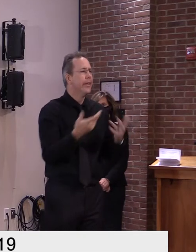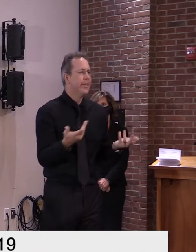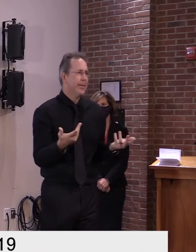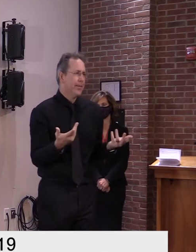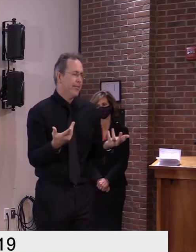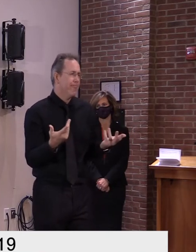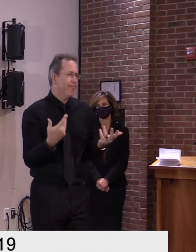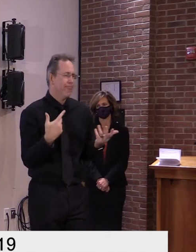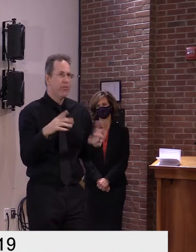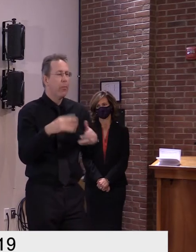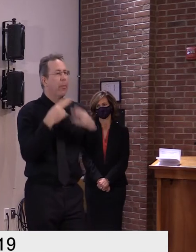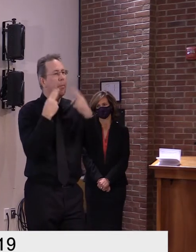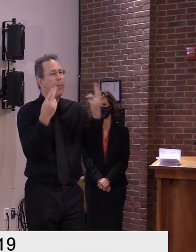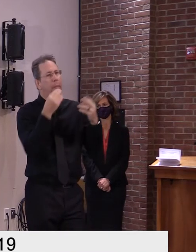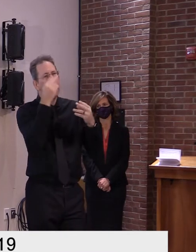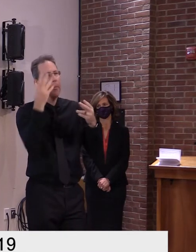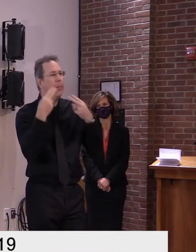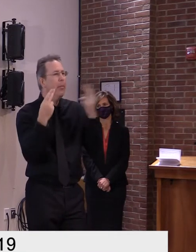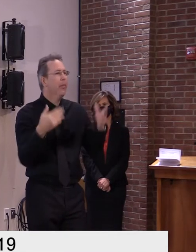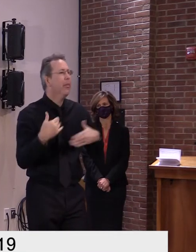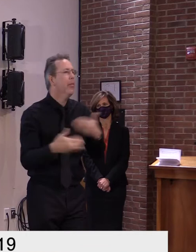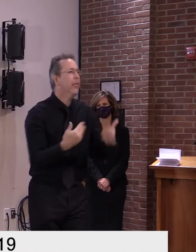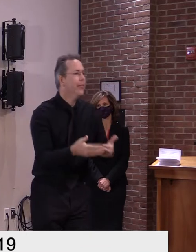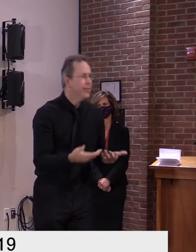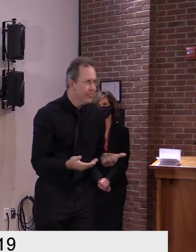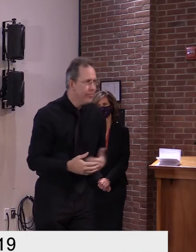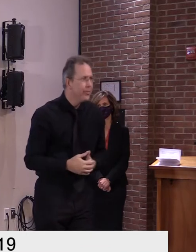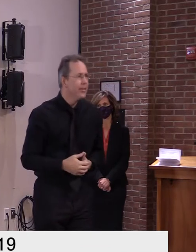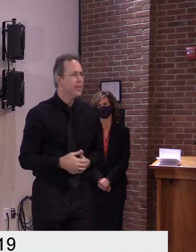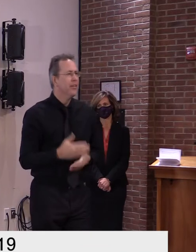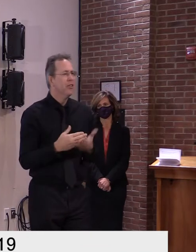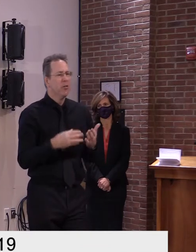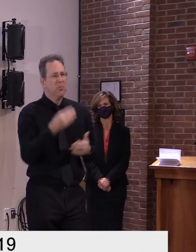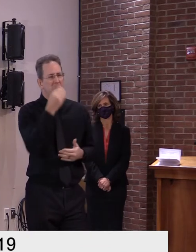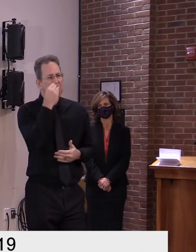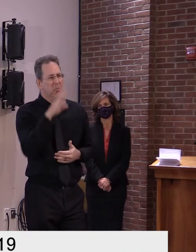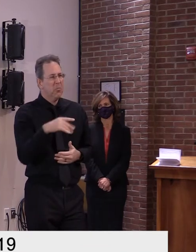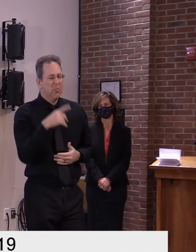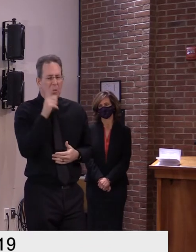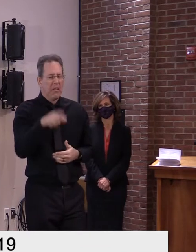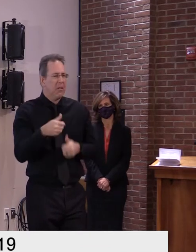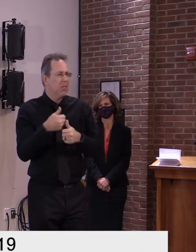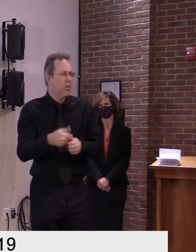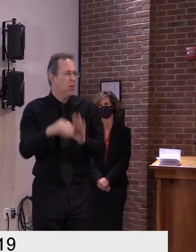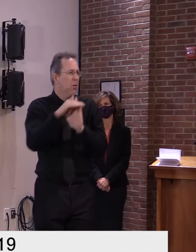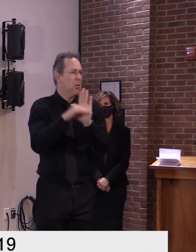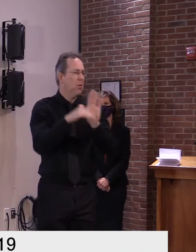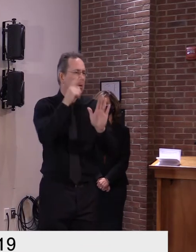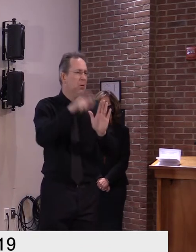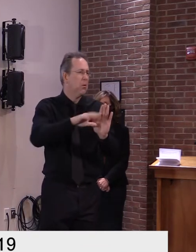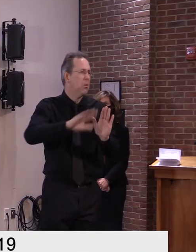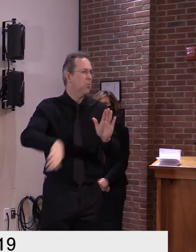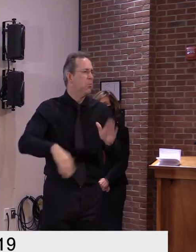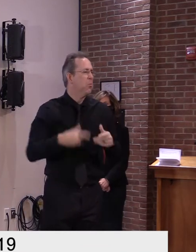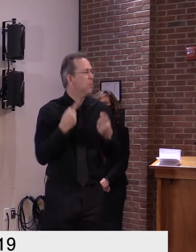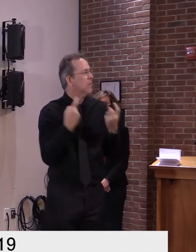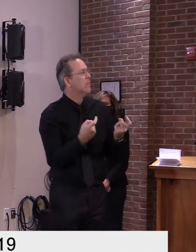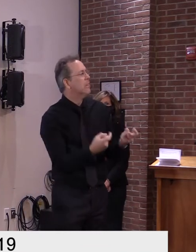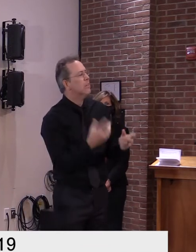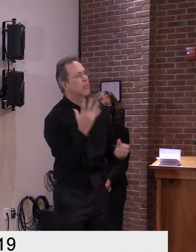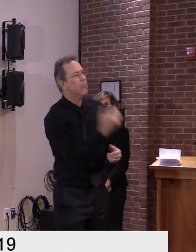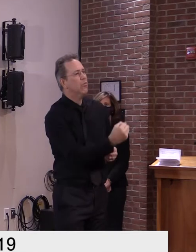understand that there are going to be some who aren't going to adhere to our guidance. But I don't want us to read too much into this as